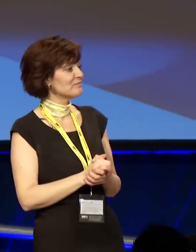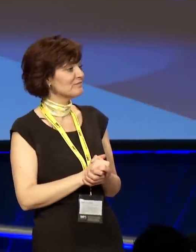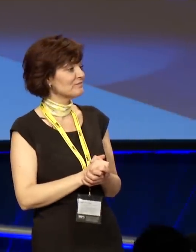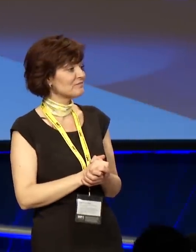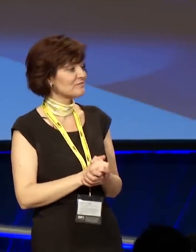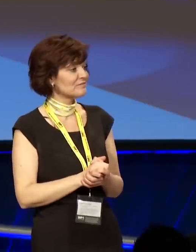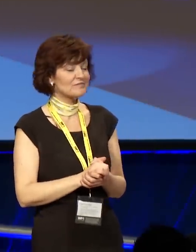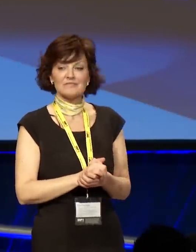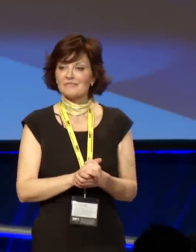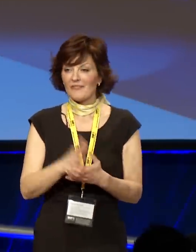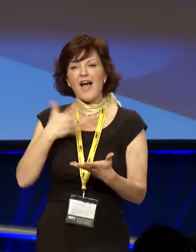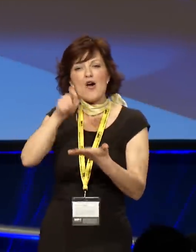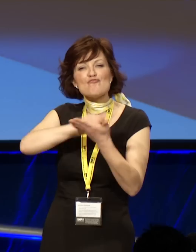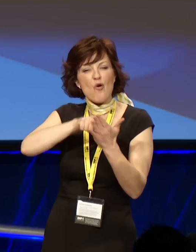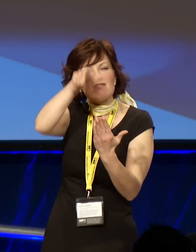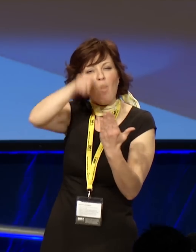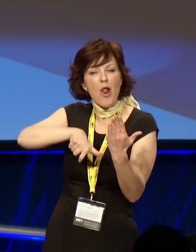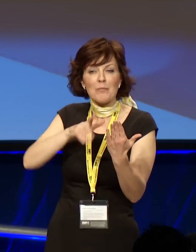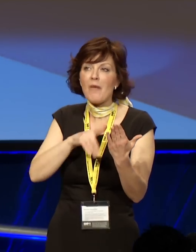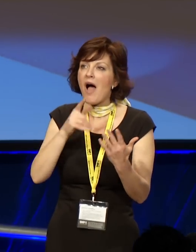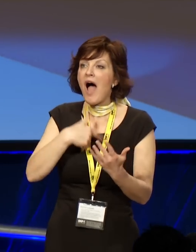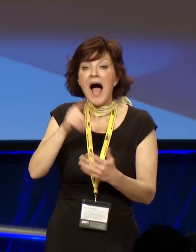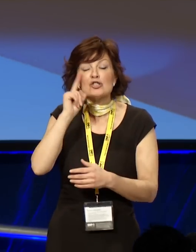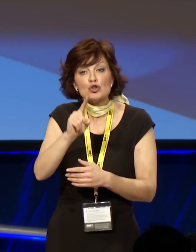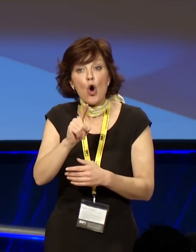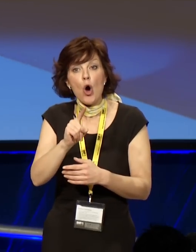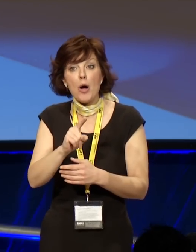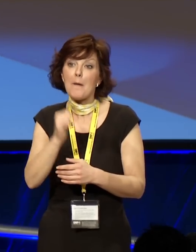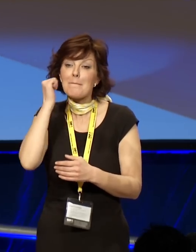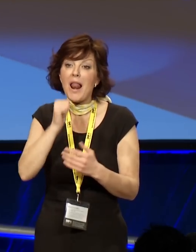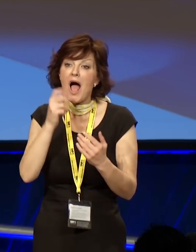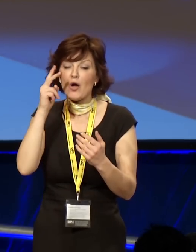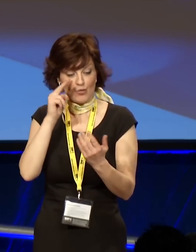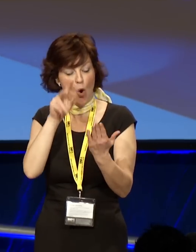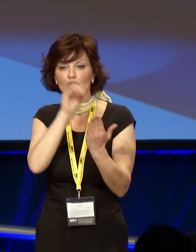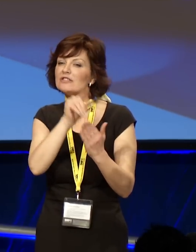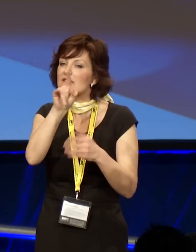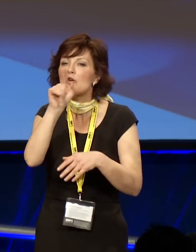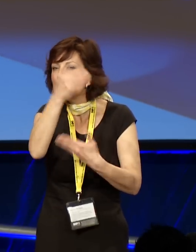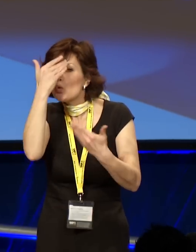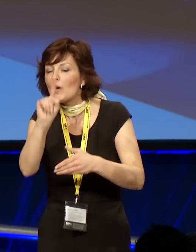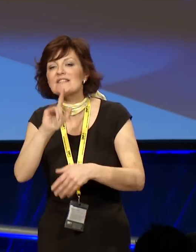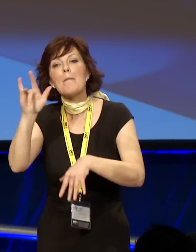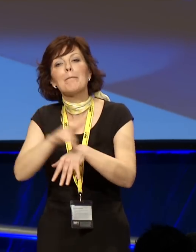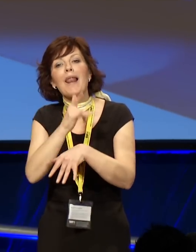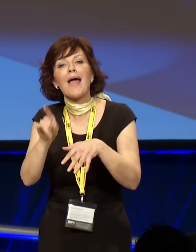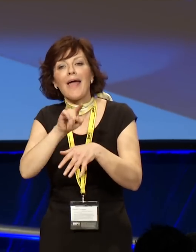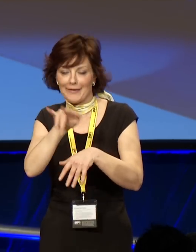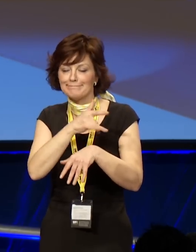And obviously, I wrote a column about... I actually saw Black Watch, Gregory Burke's play, for those of you who don't know, it was Play of the Year